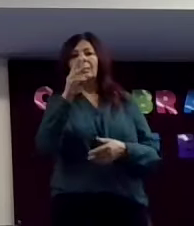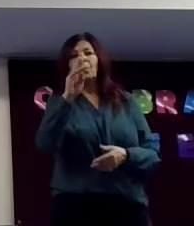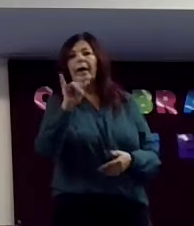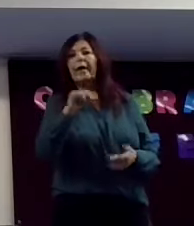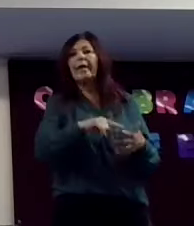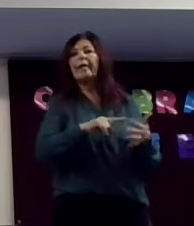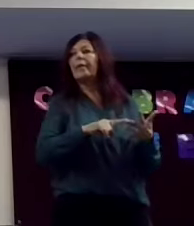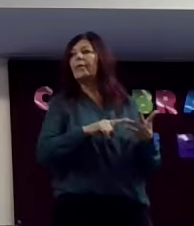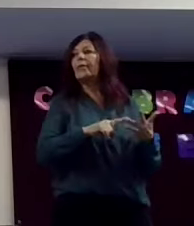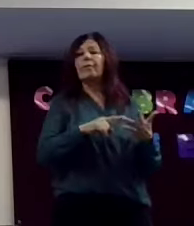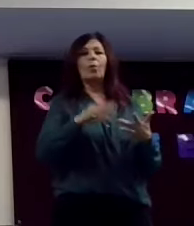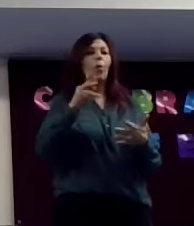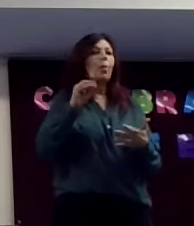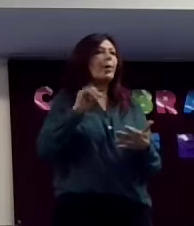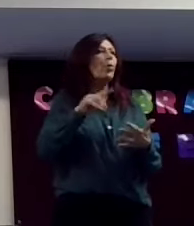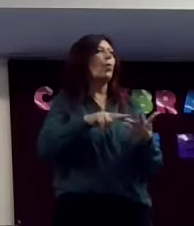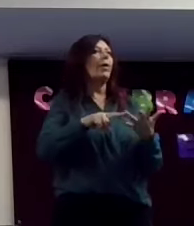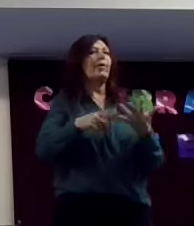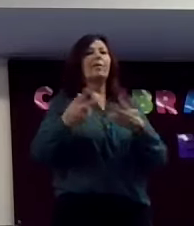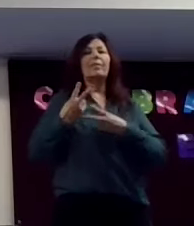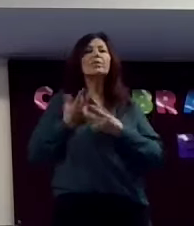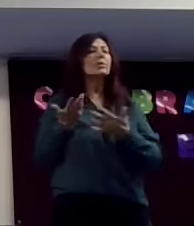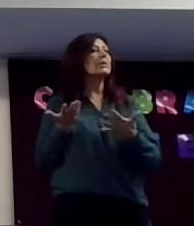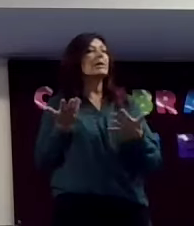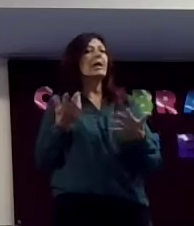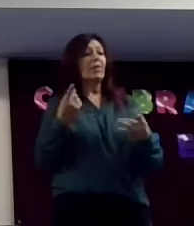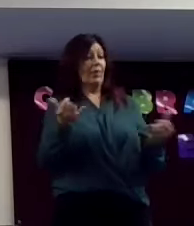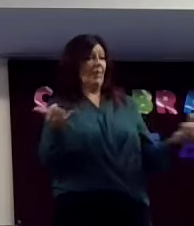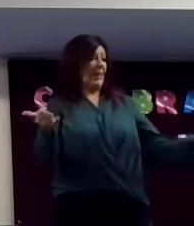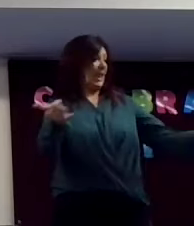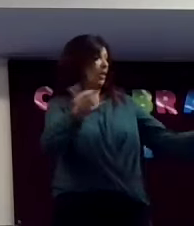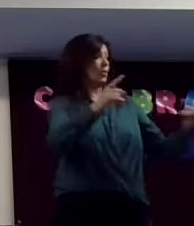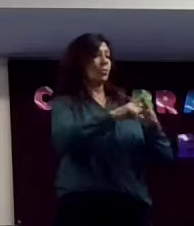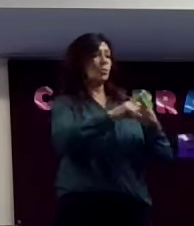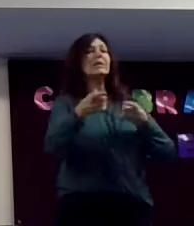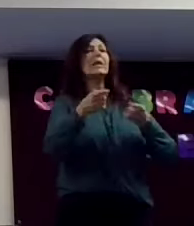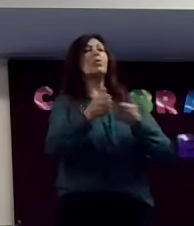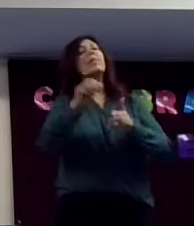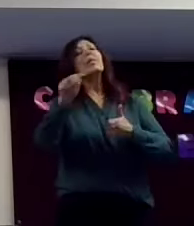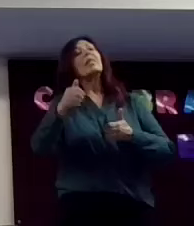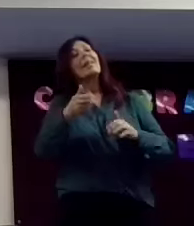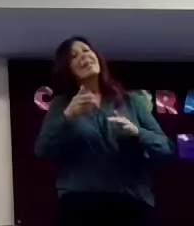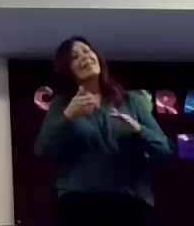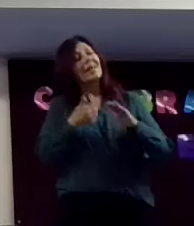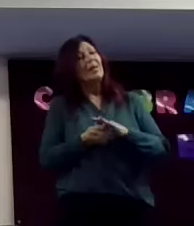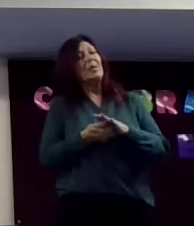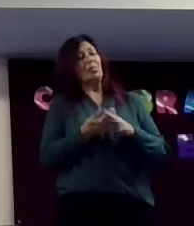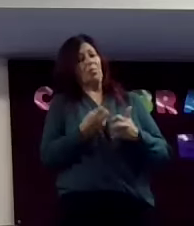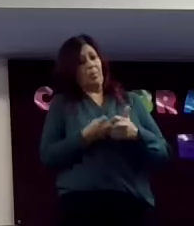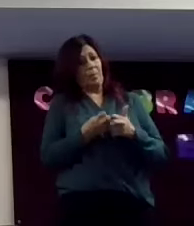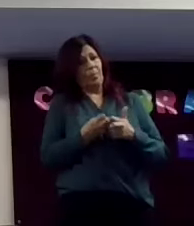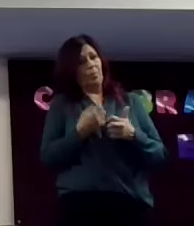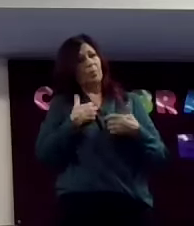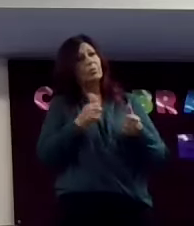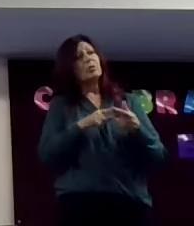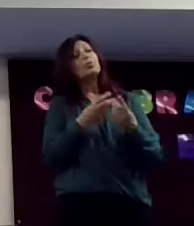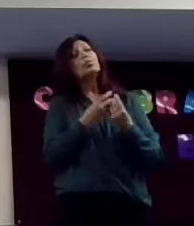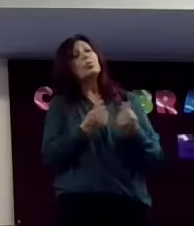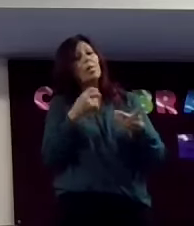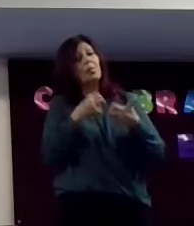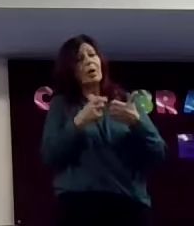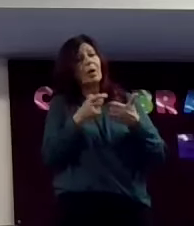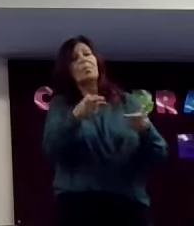or opioid court or the veterans court, they all exist to try to deal with the underlying problem because, you know, we're trying to solve the